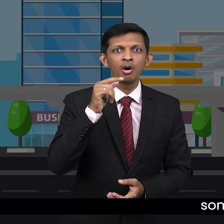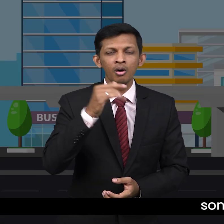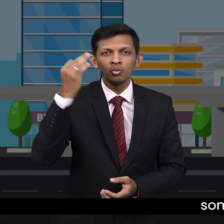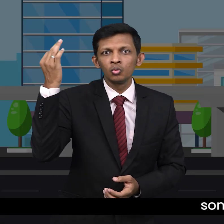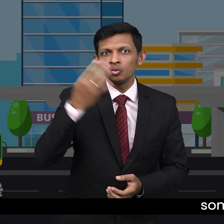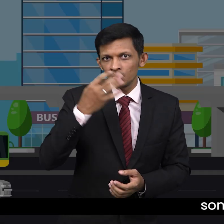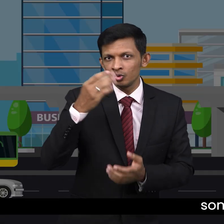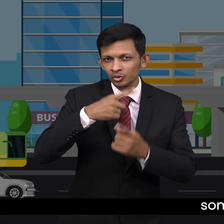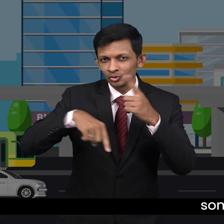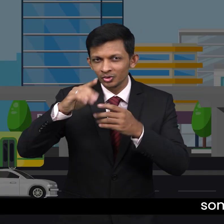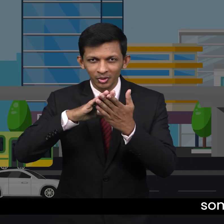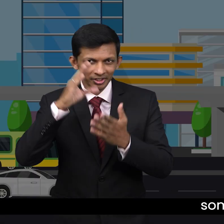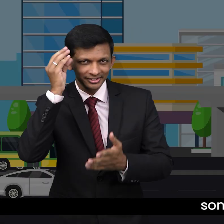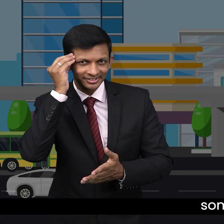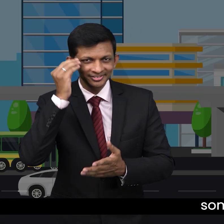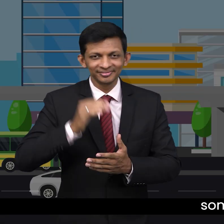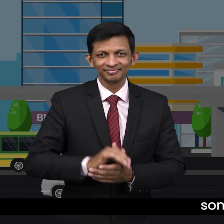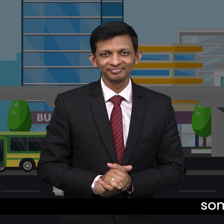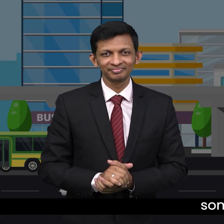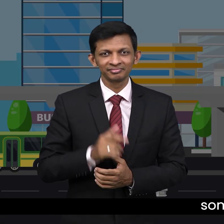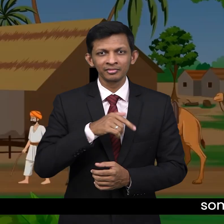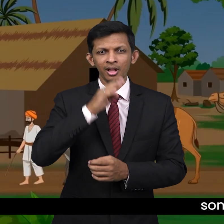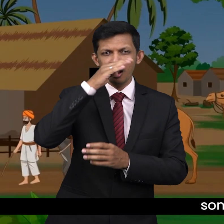Let's learn some new keywords.